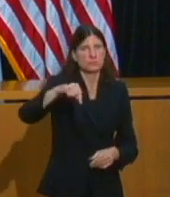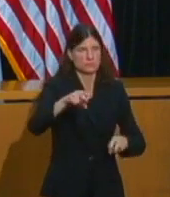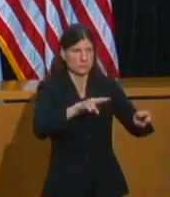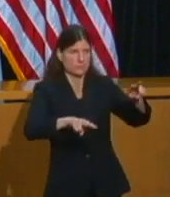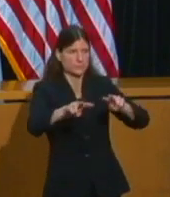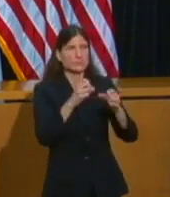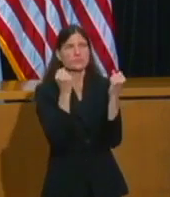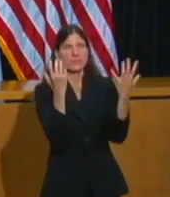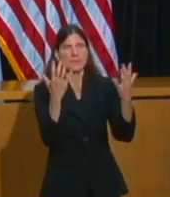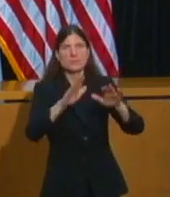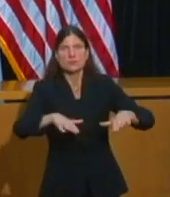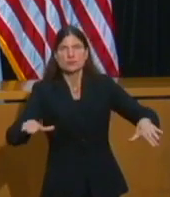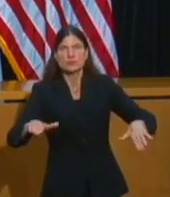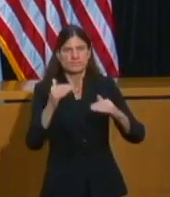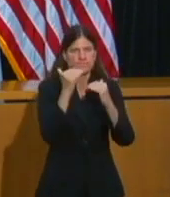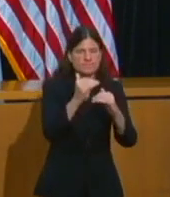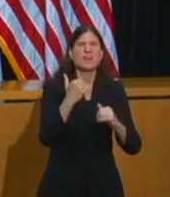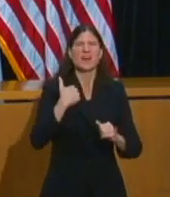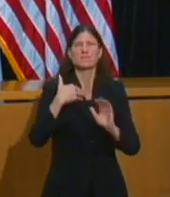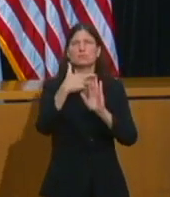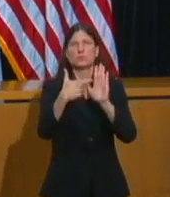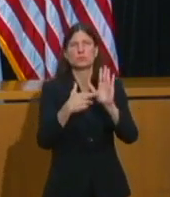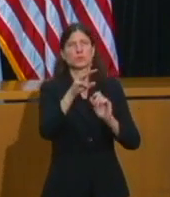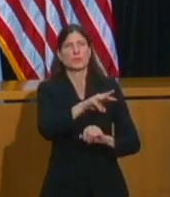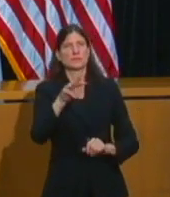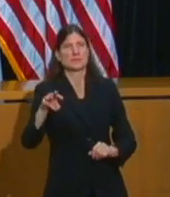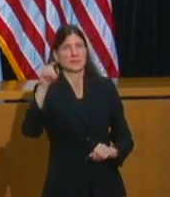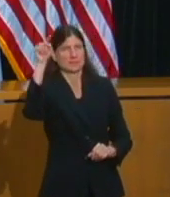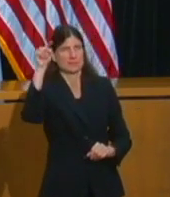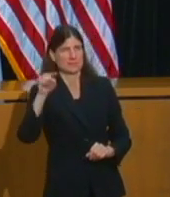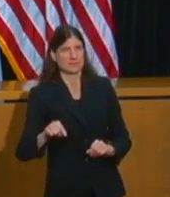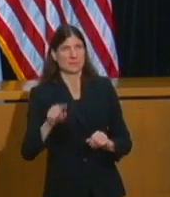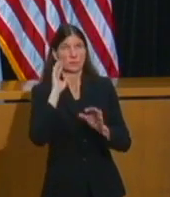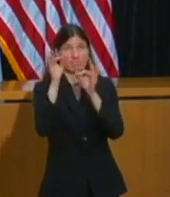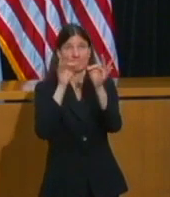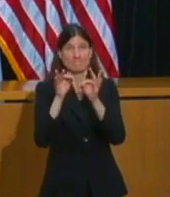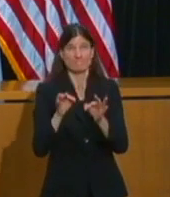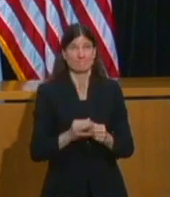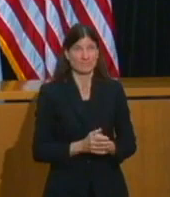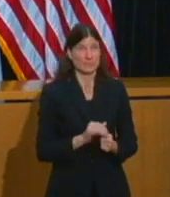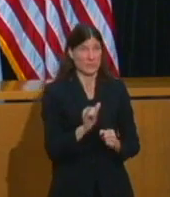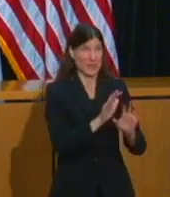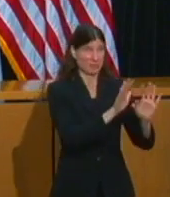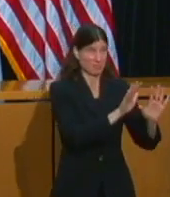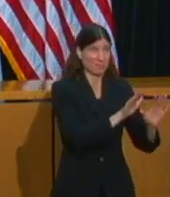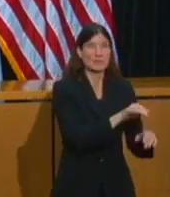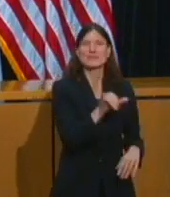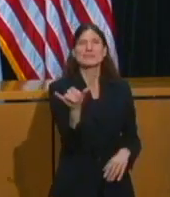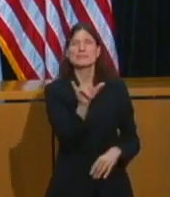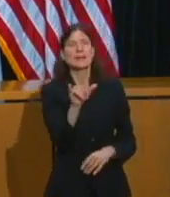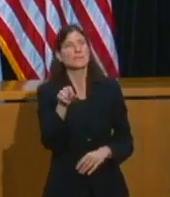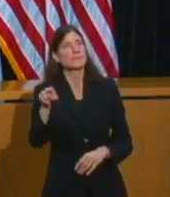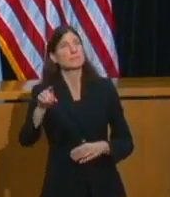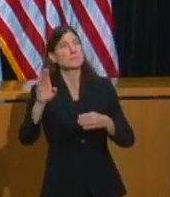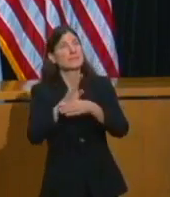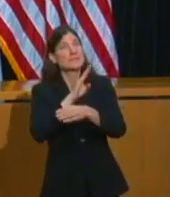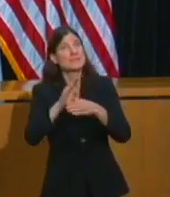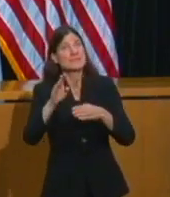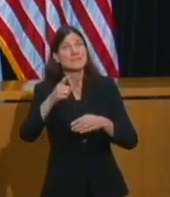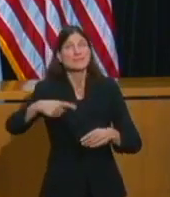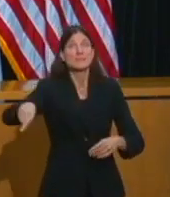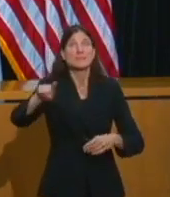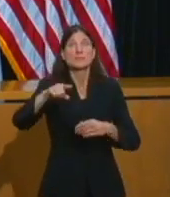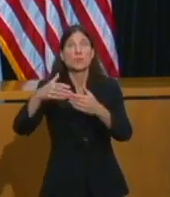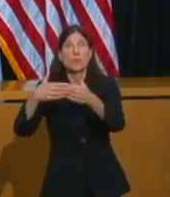general mandatory safety standards, all businesses are required to adopt and maintain. Facility operators and activity organizers will